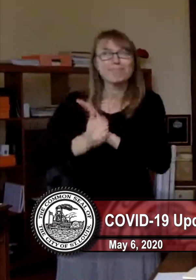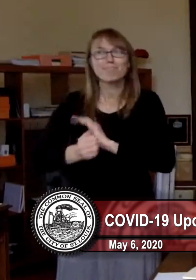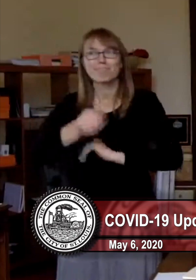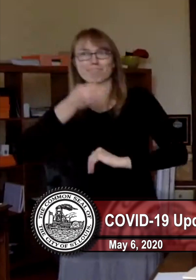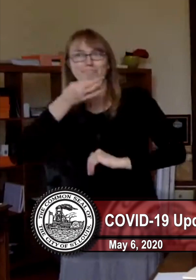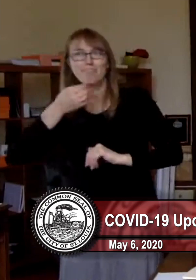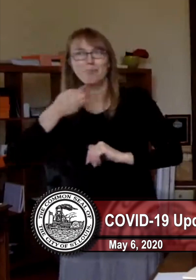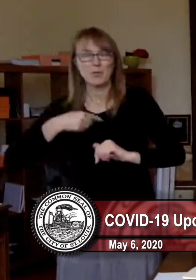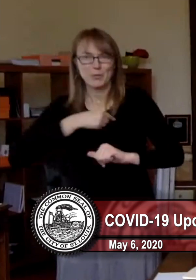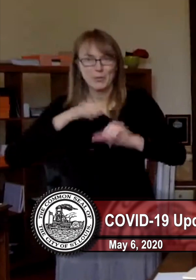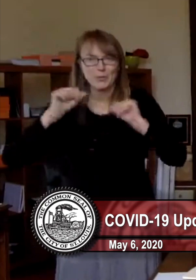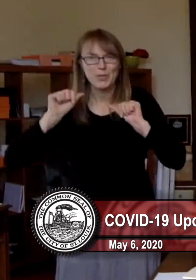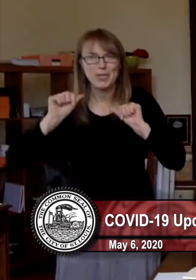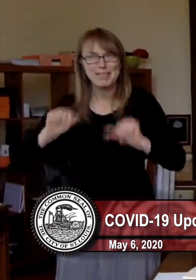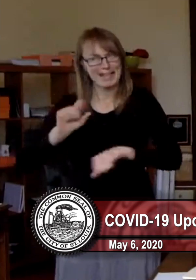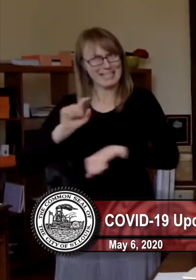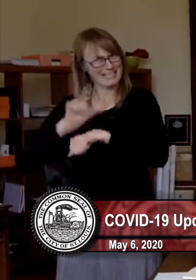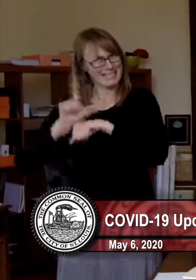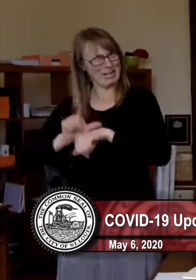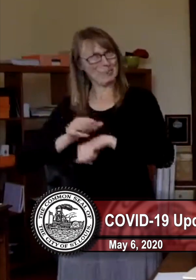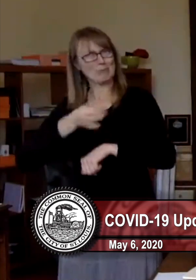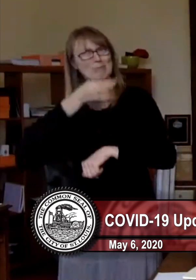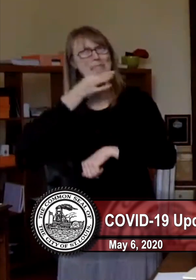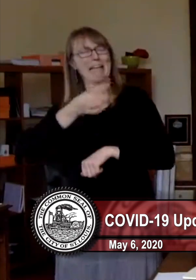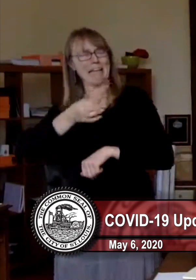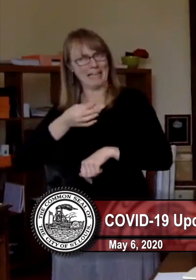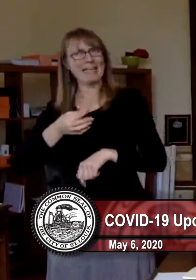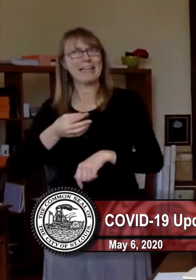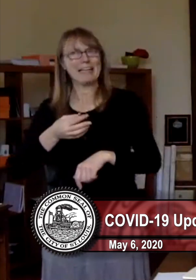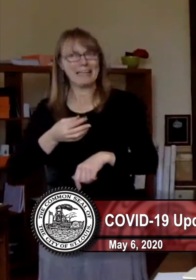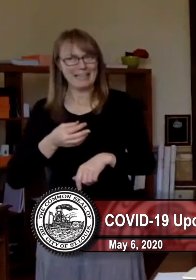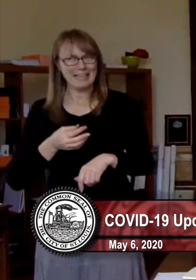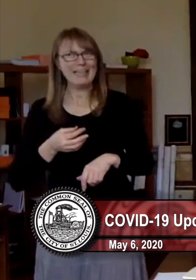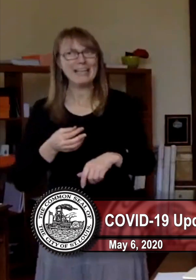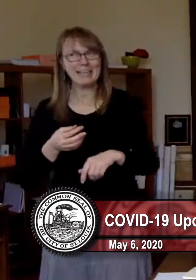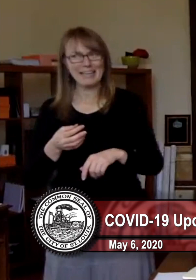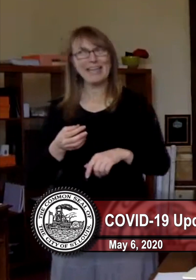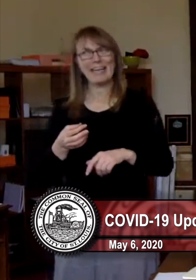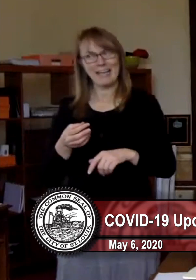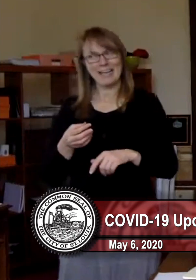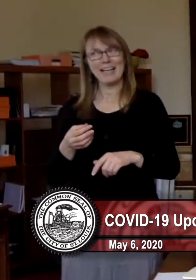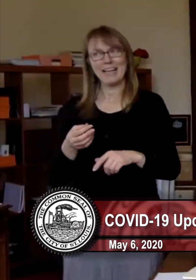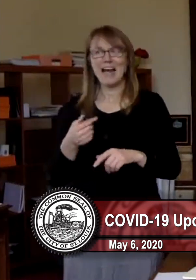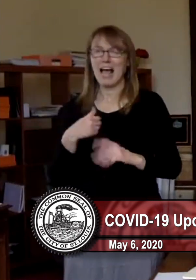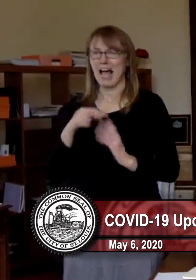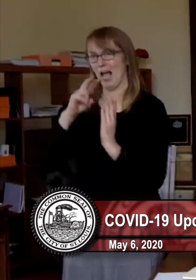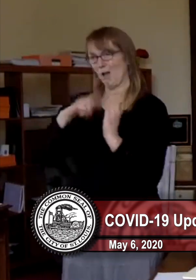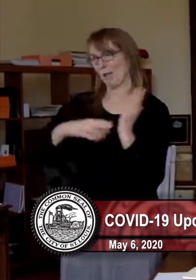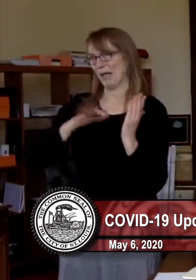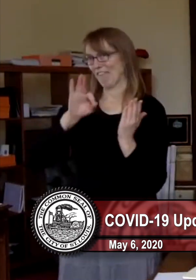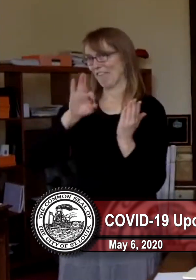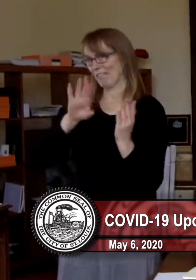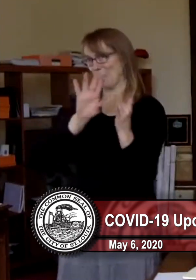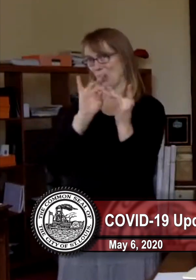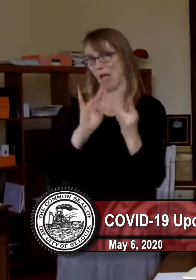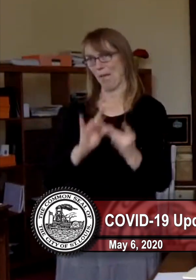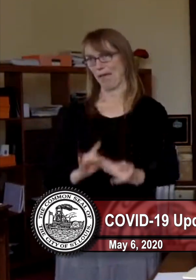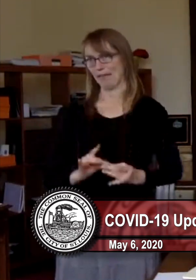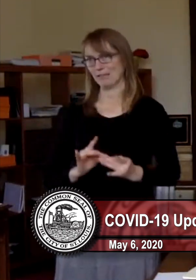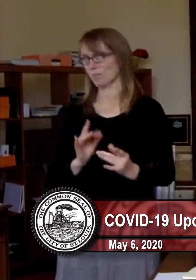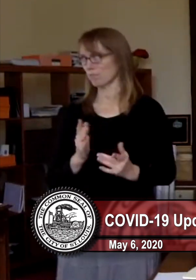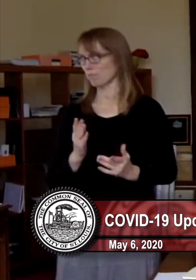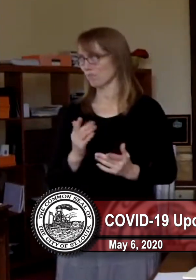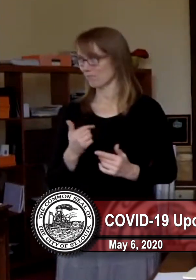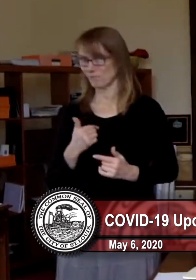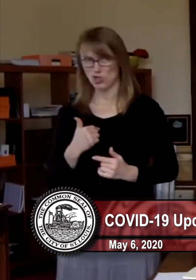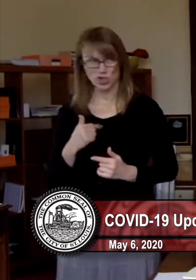Facebook comments. I didn't admit to that, right? I do. I read a lot of them. I don't know if I read them all,